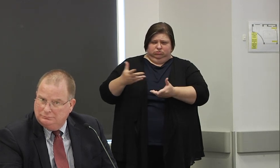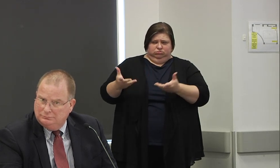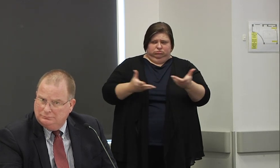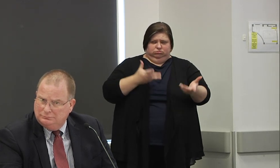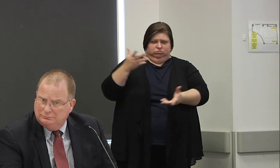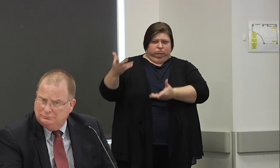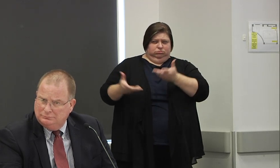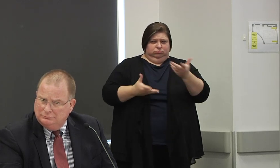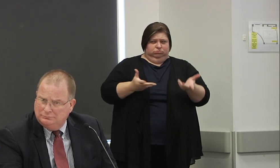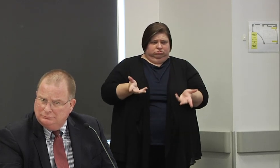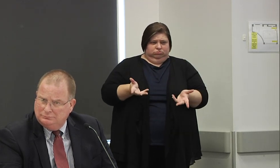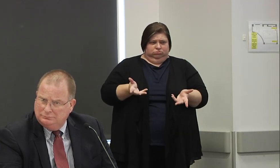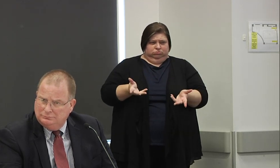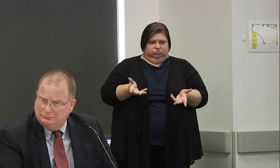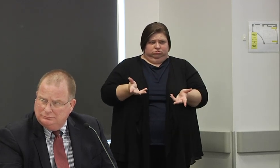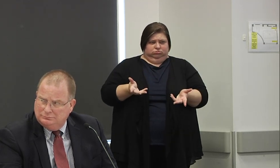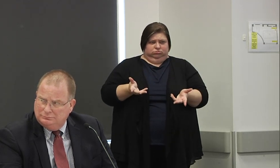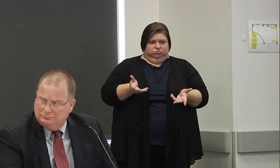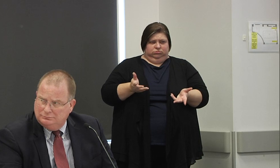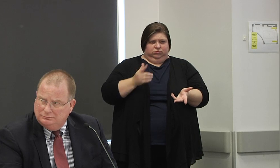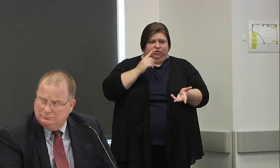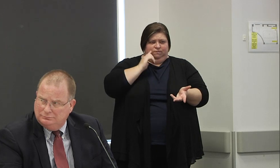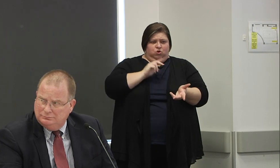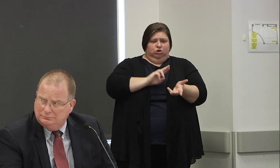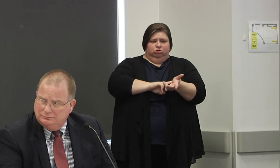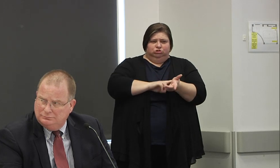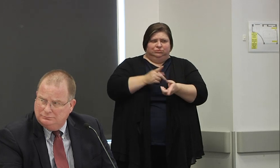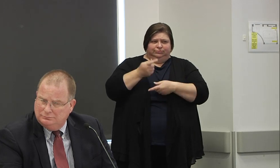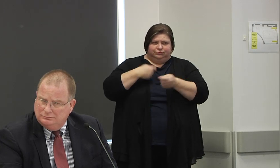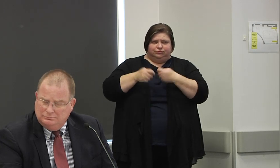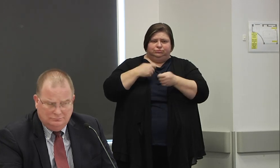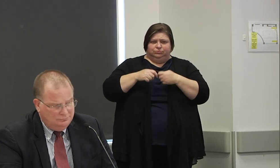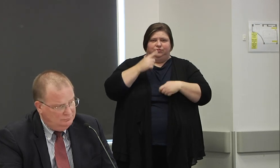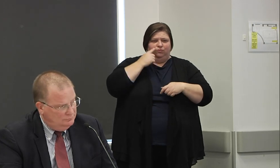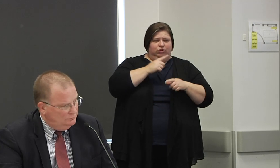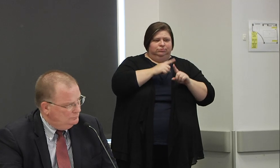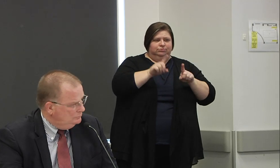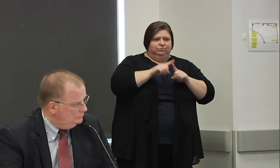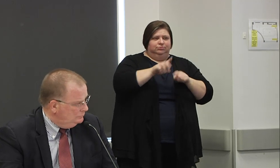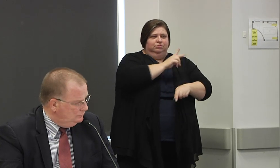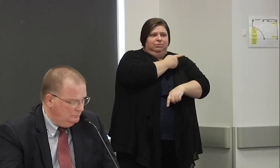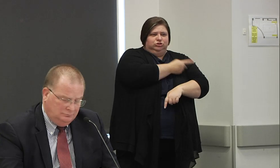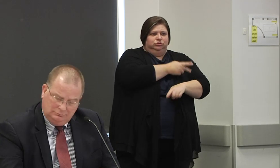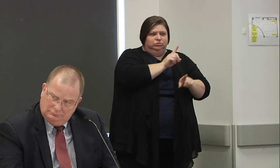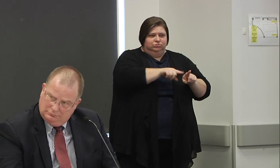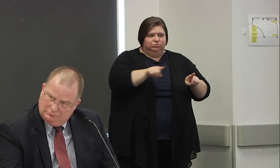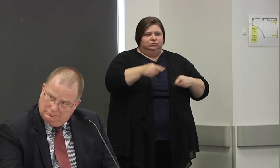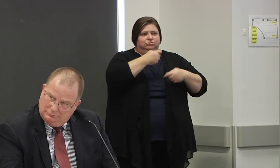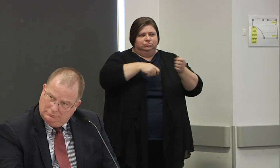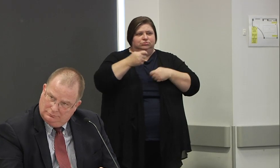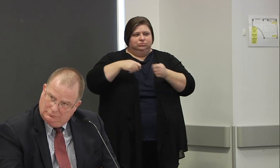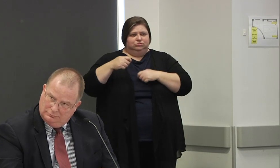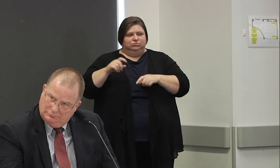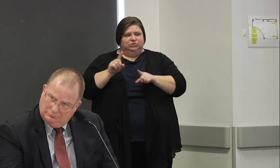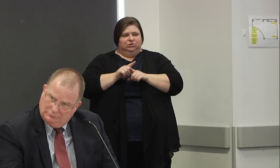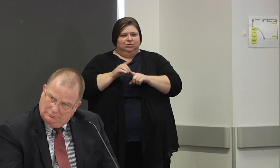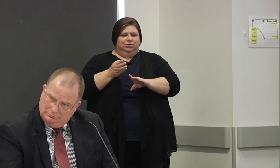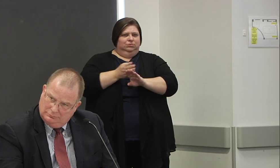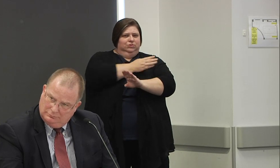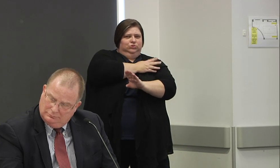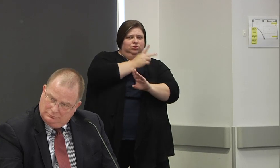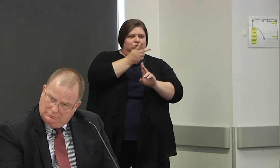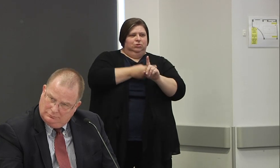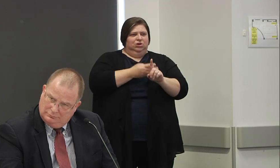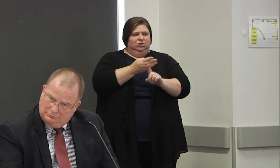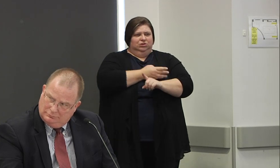for nurses to change masks for every patient, that standard that we used to have 2 months ago, and what the standard